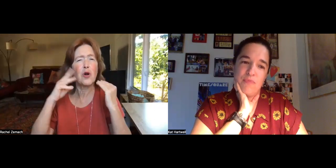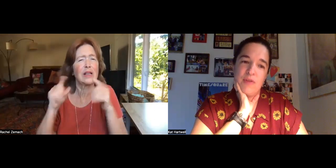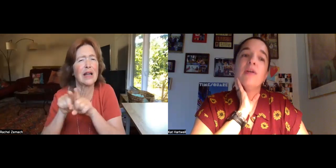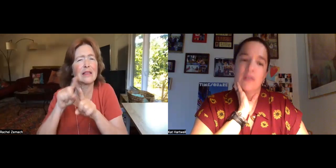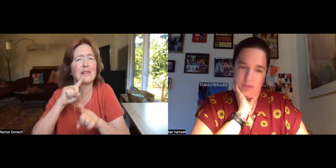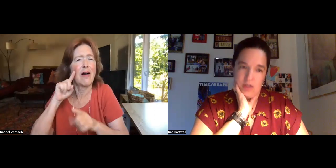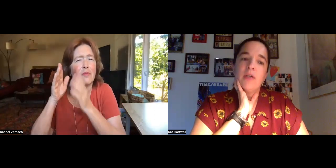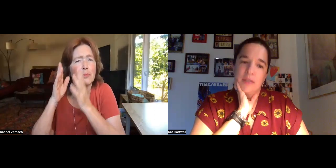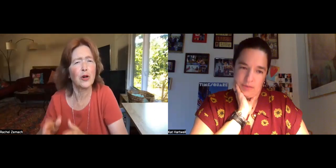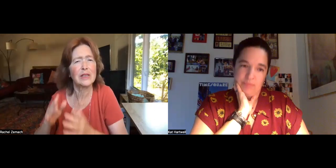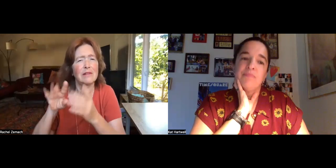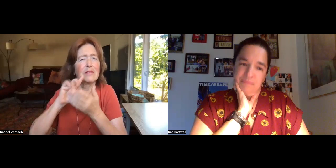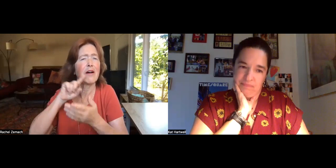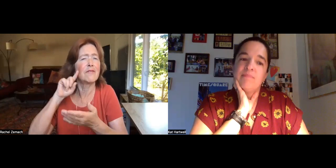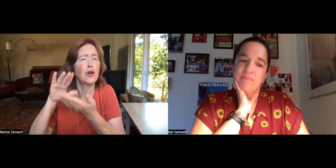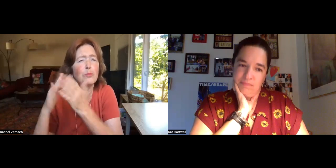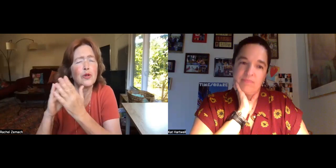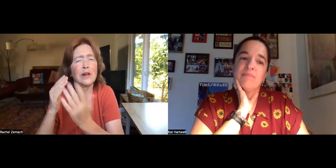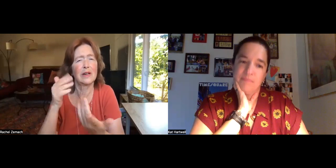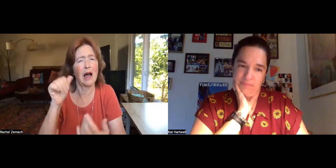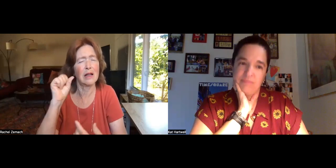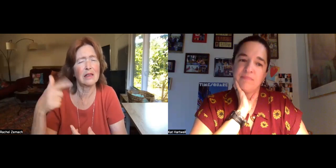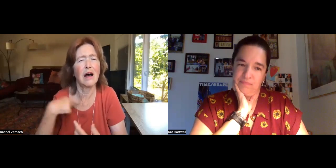at the deaf community. I had that